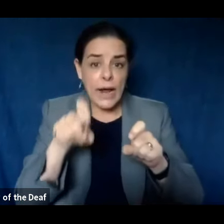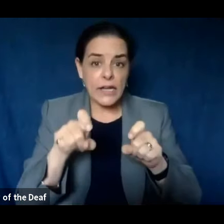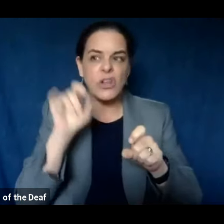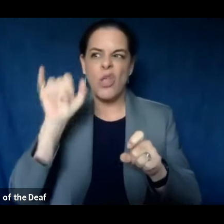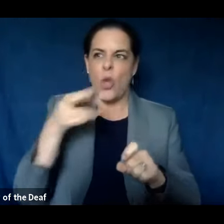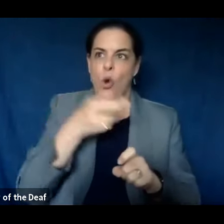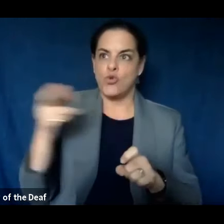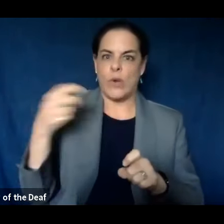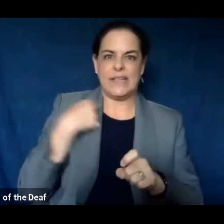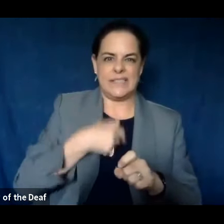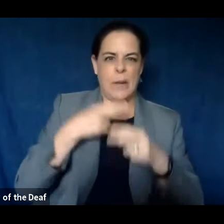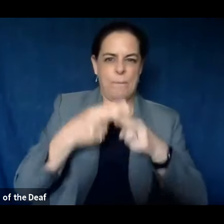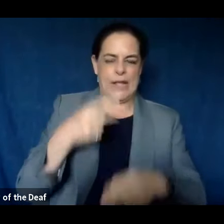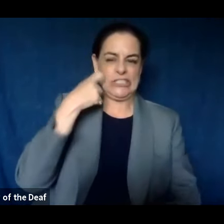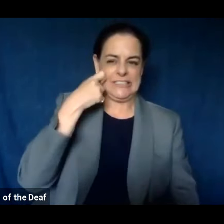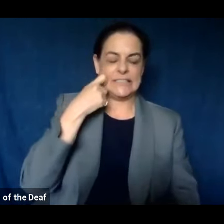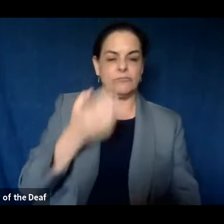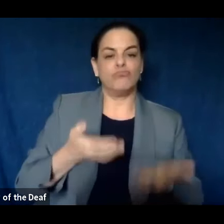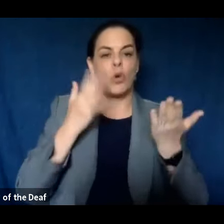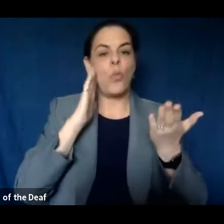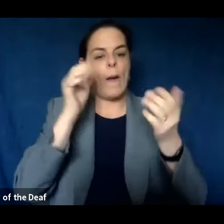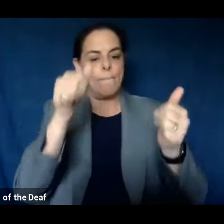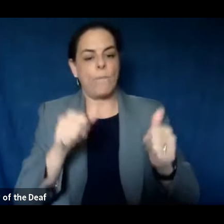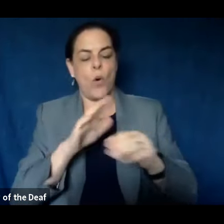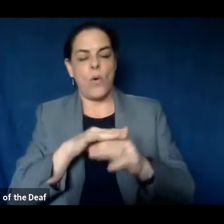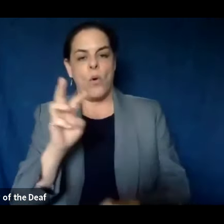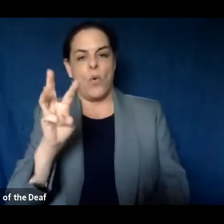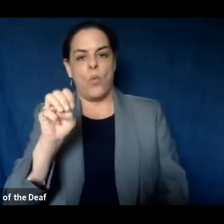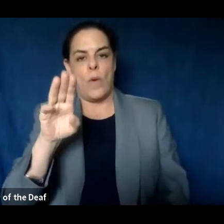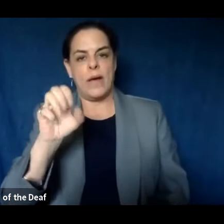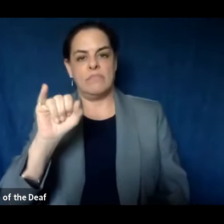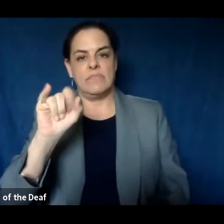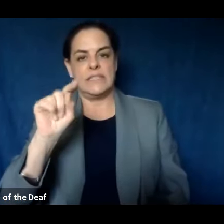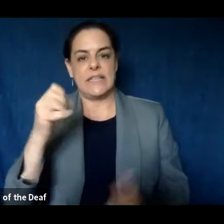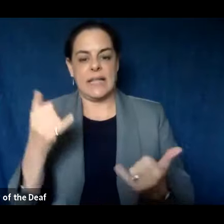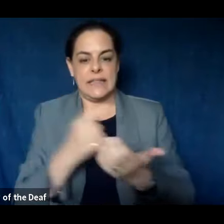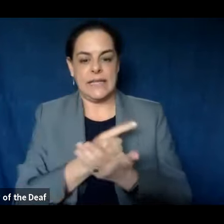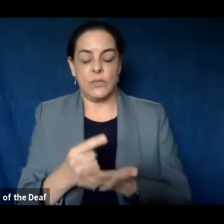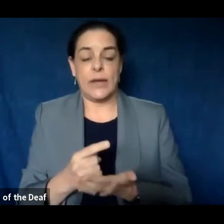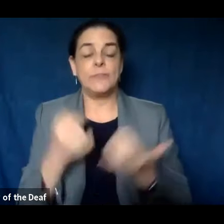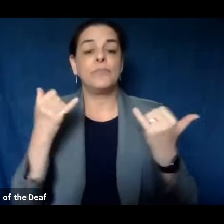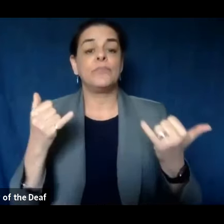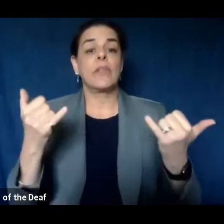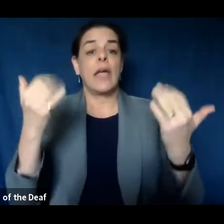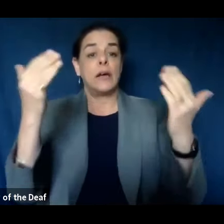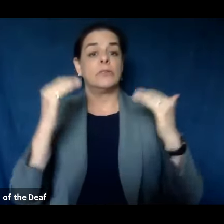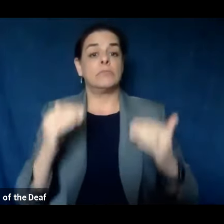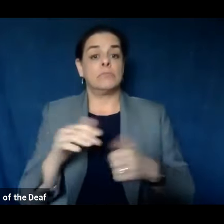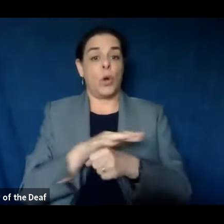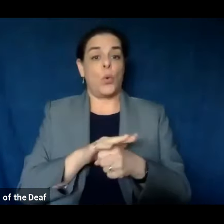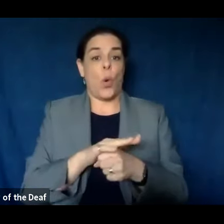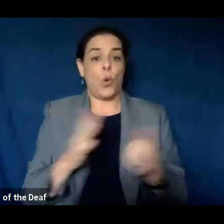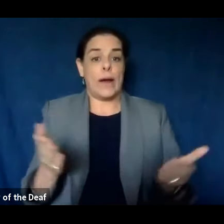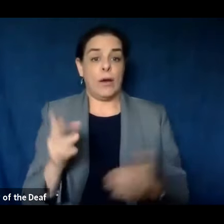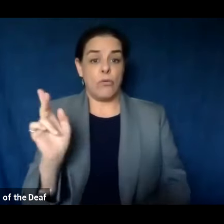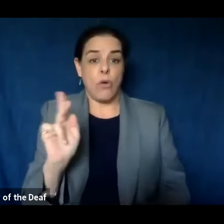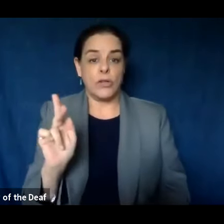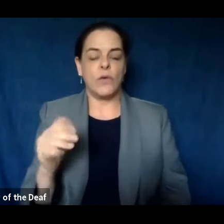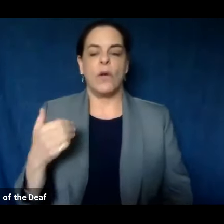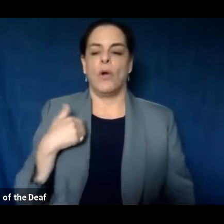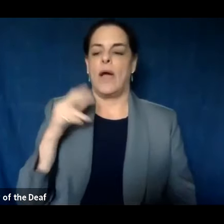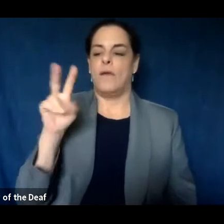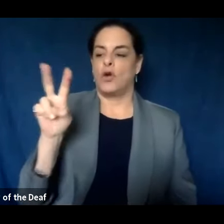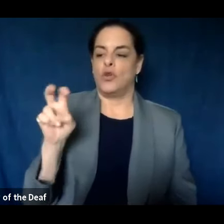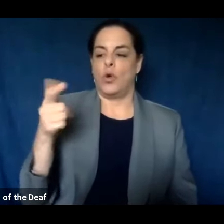be available on our website this week. Now move on to the local situation. We have